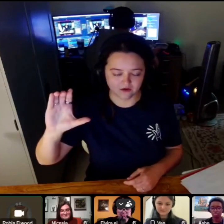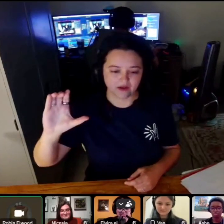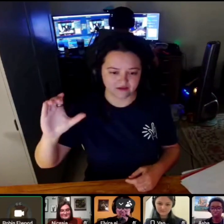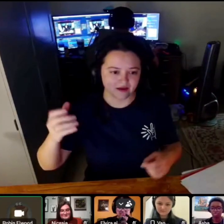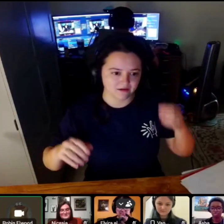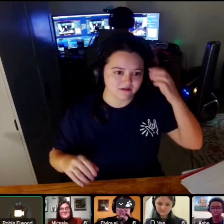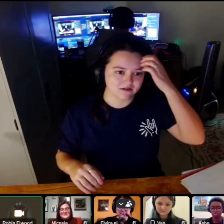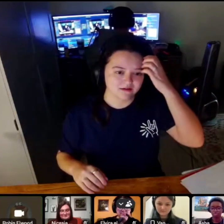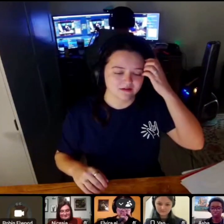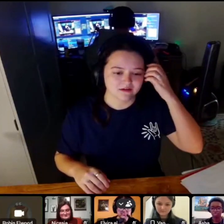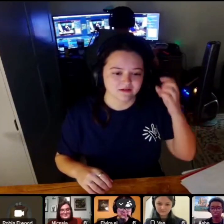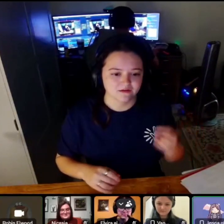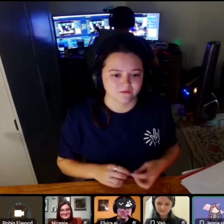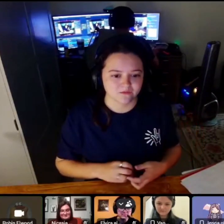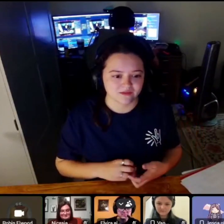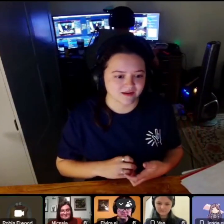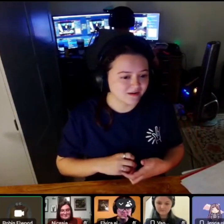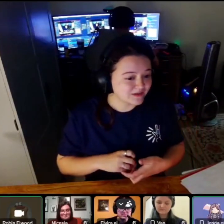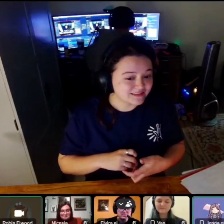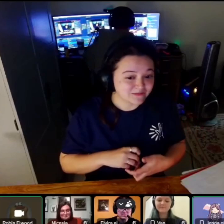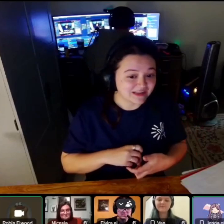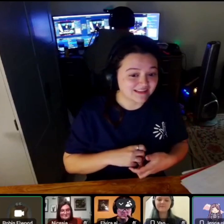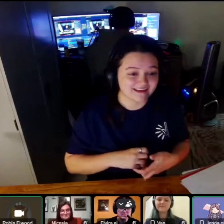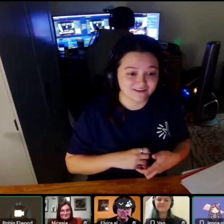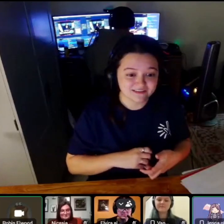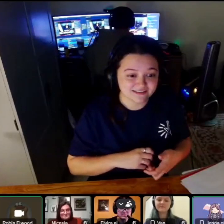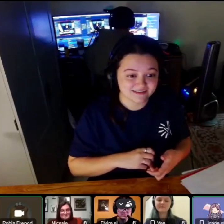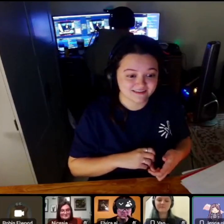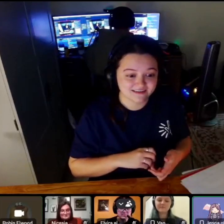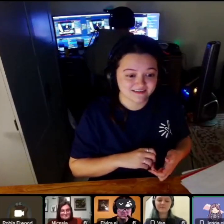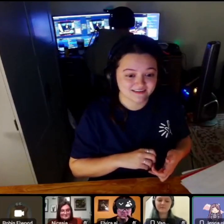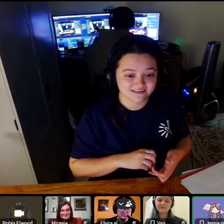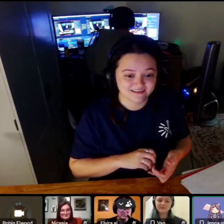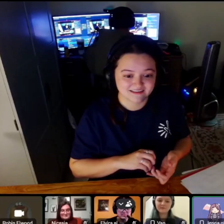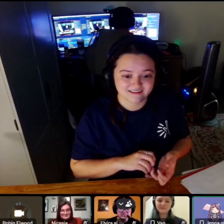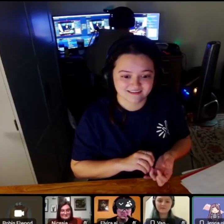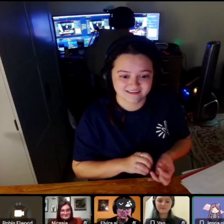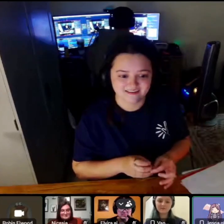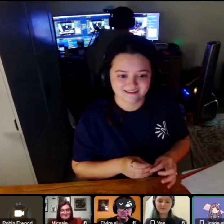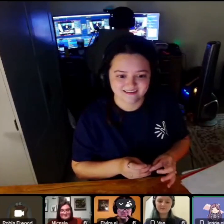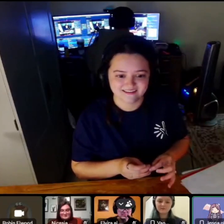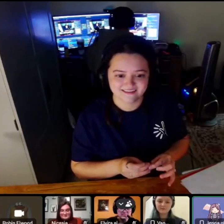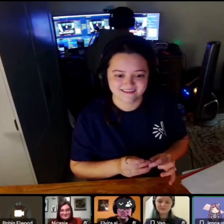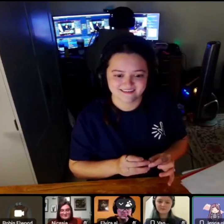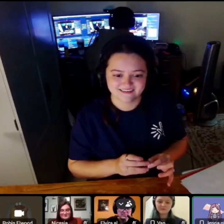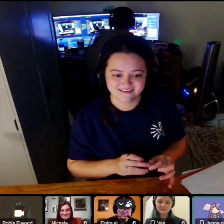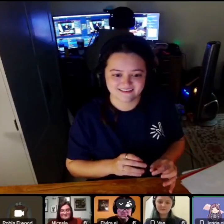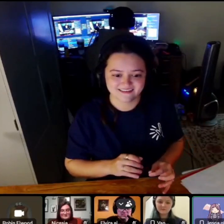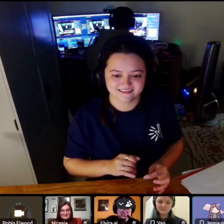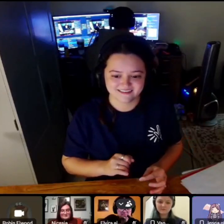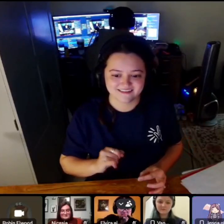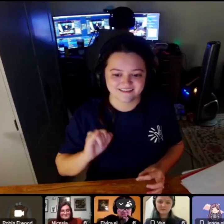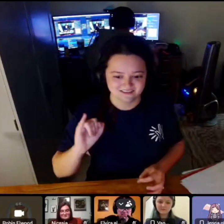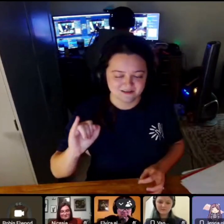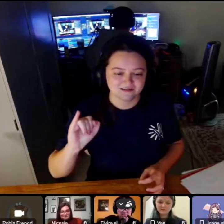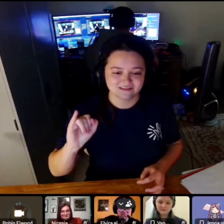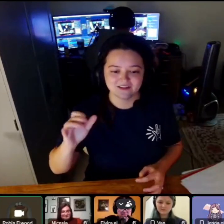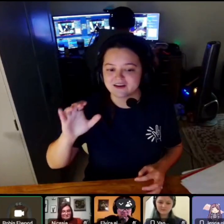Okay, yeah. Can anybody tell me anything else? Sound like there was a Y, so it was an E sound at the end. Not